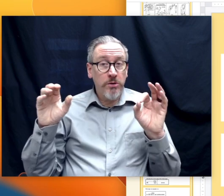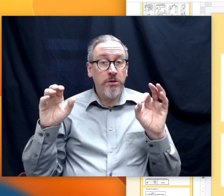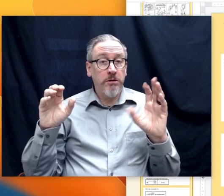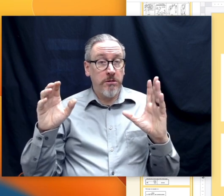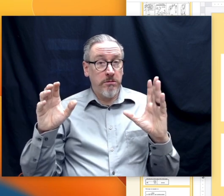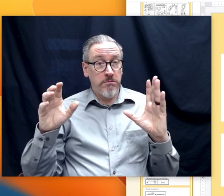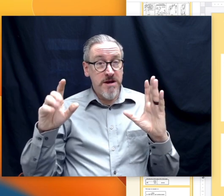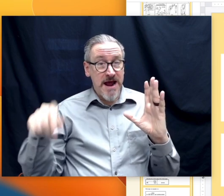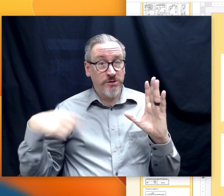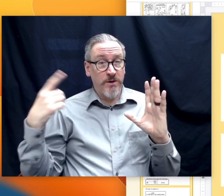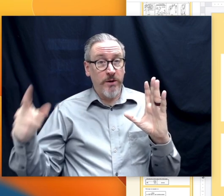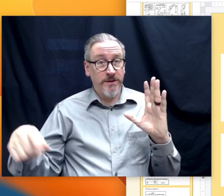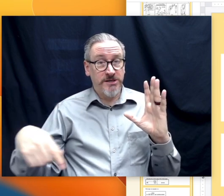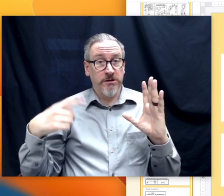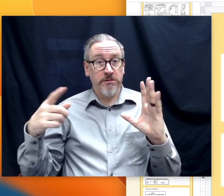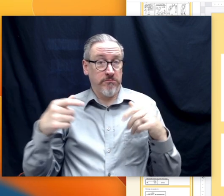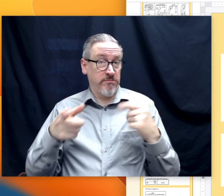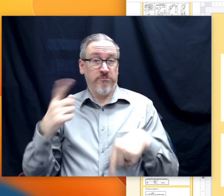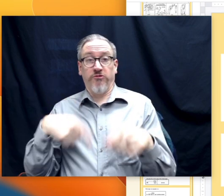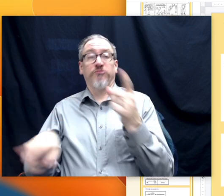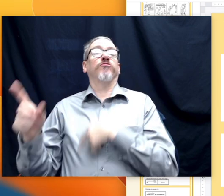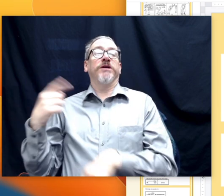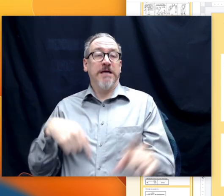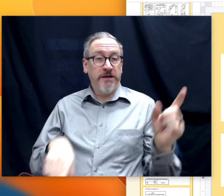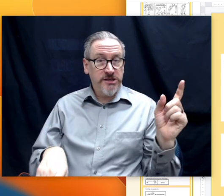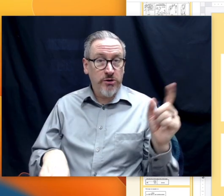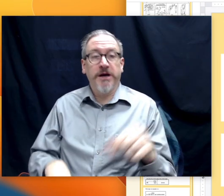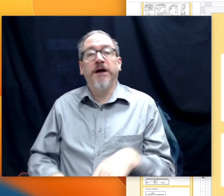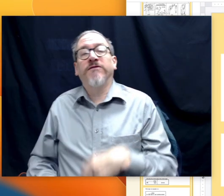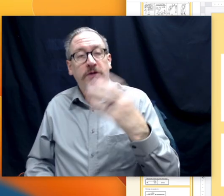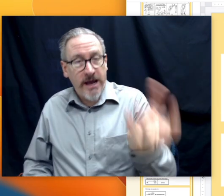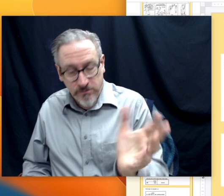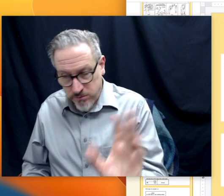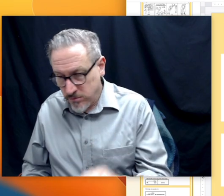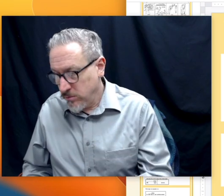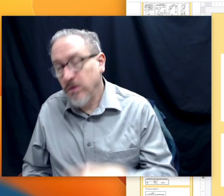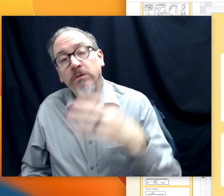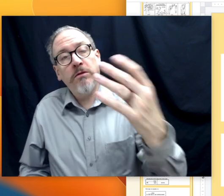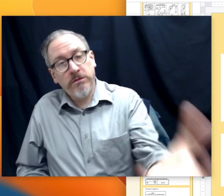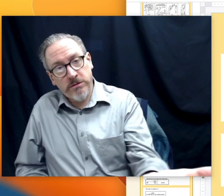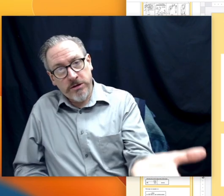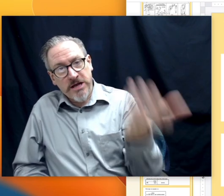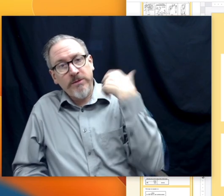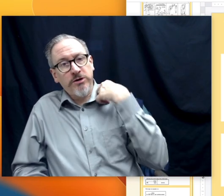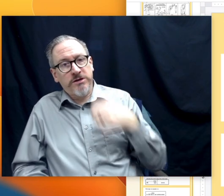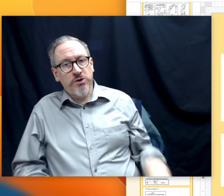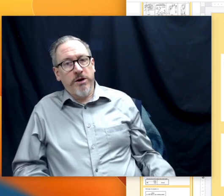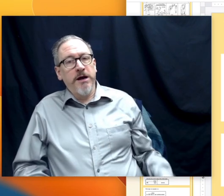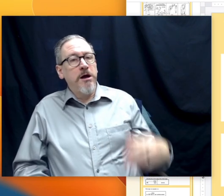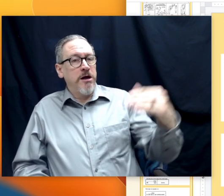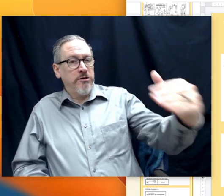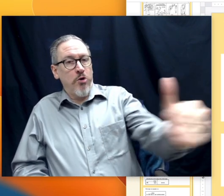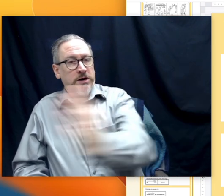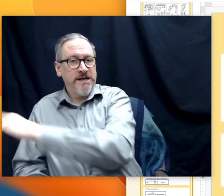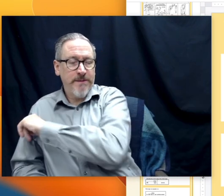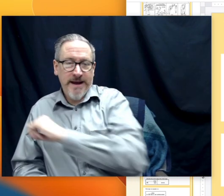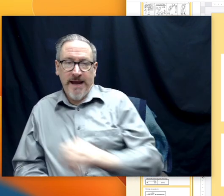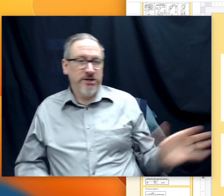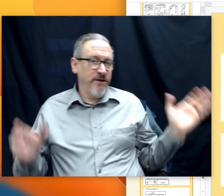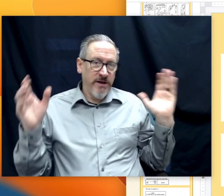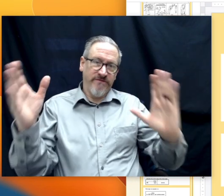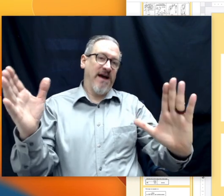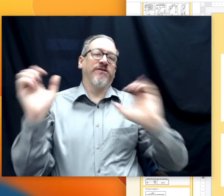So now is when we would start retelling a story of, okay, tell me your story, organize